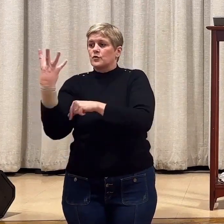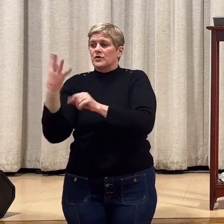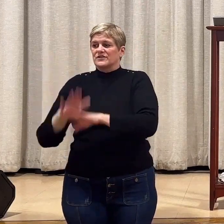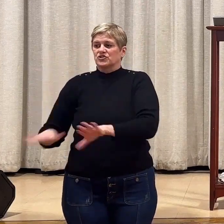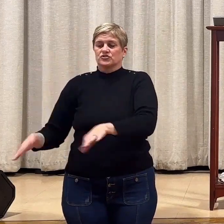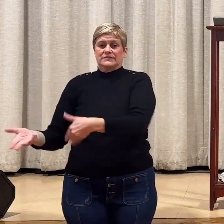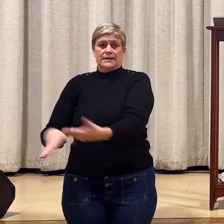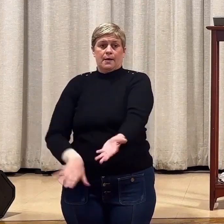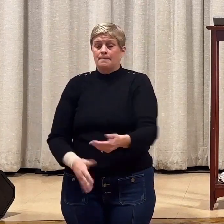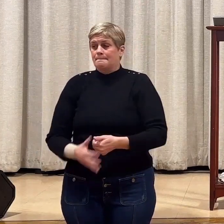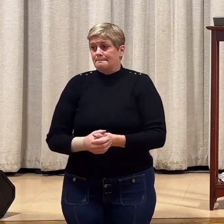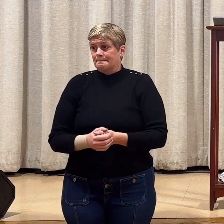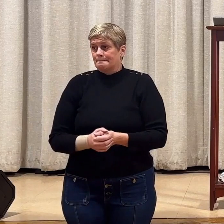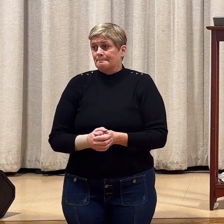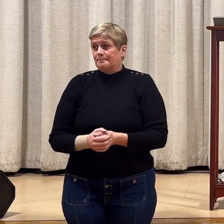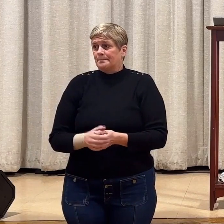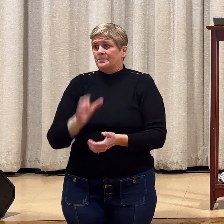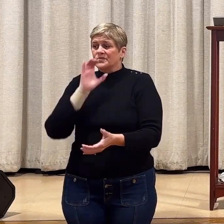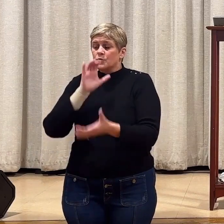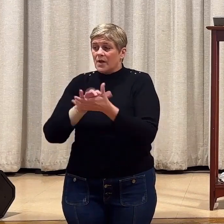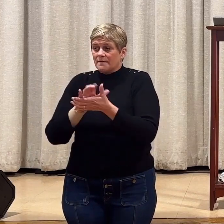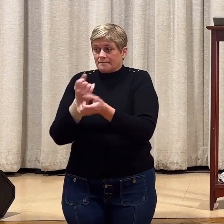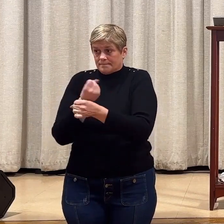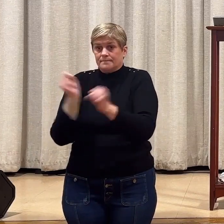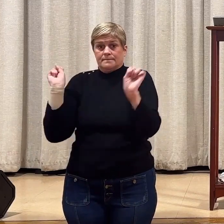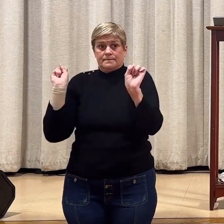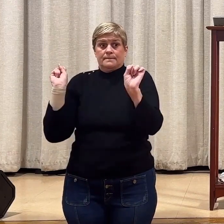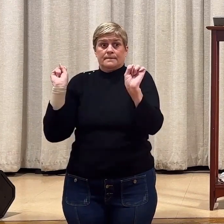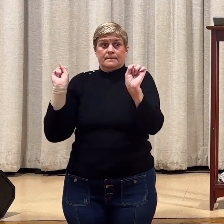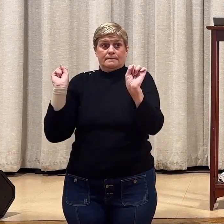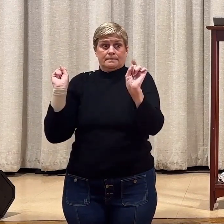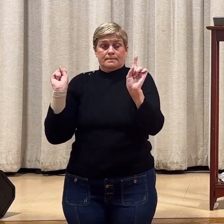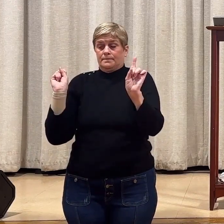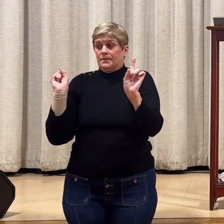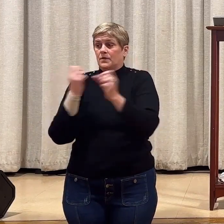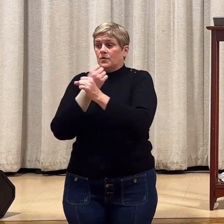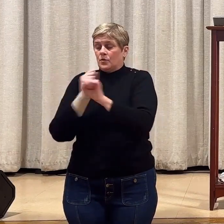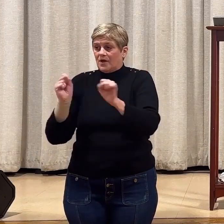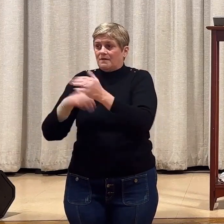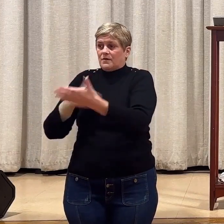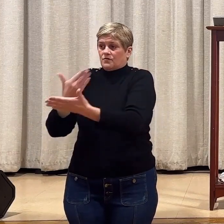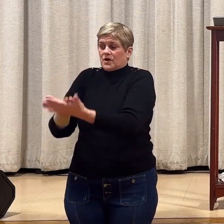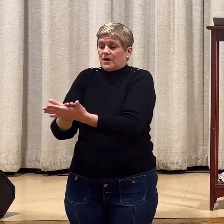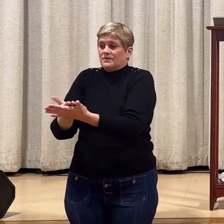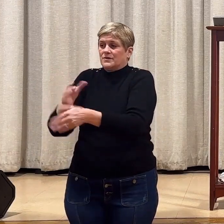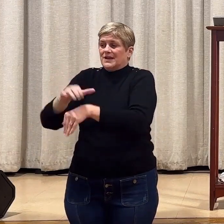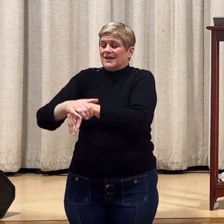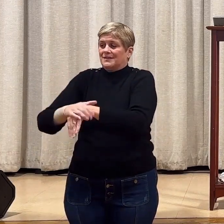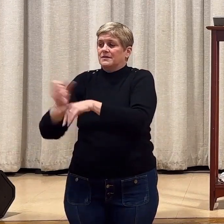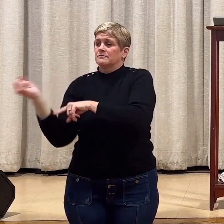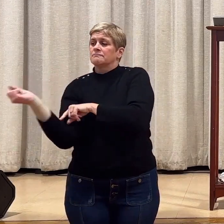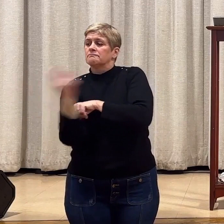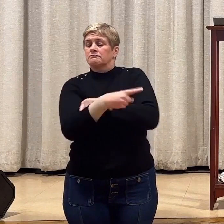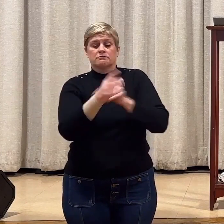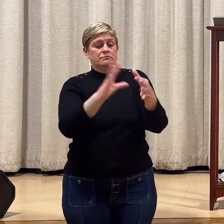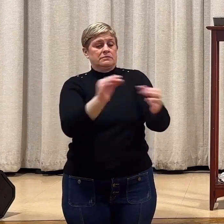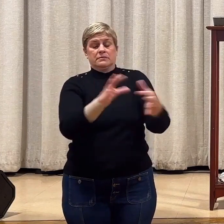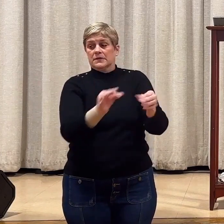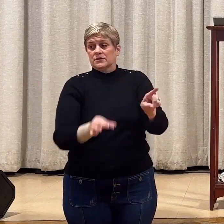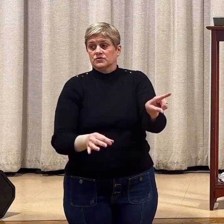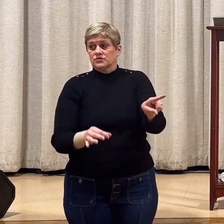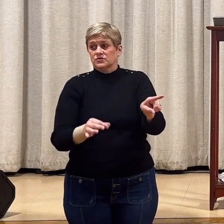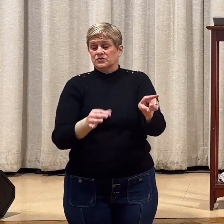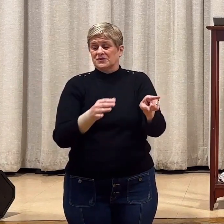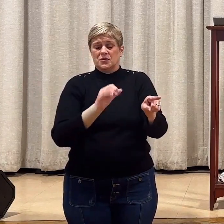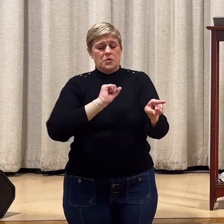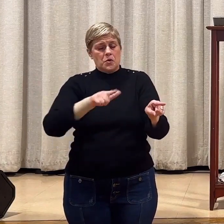died. The wife was saved, spared. She got to England, and she sent a telegram to Horatio and said,